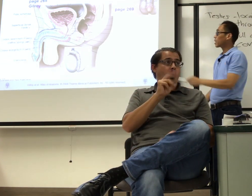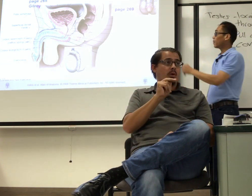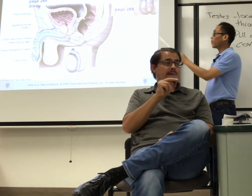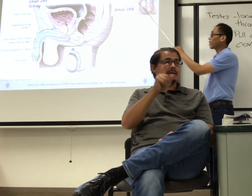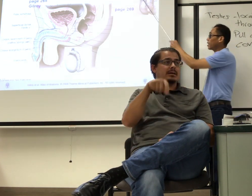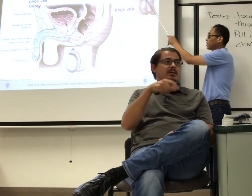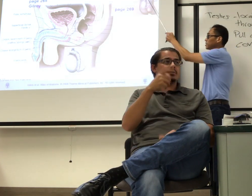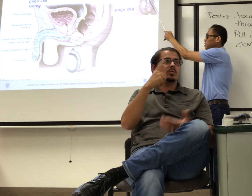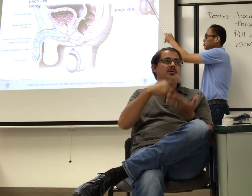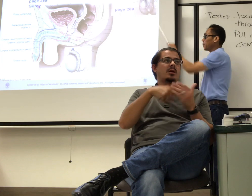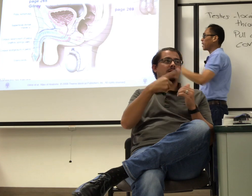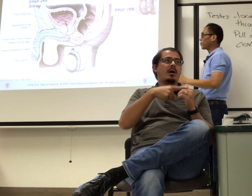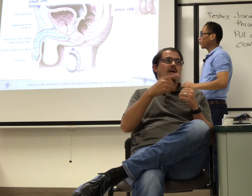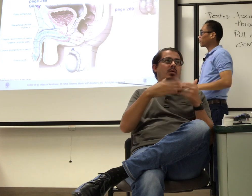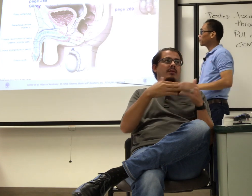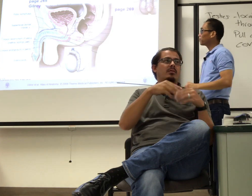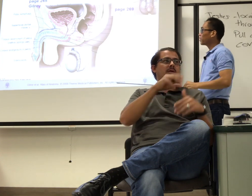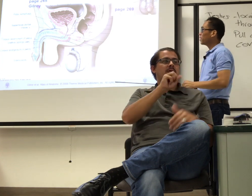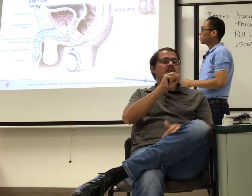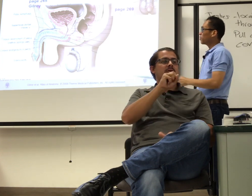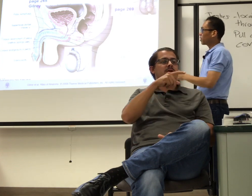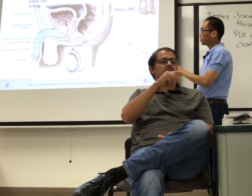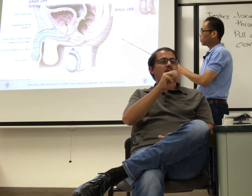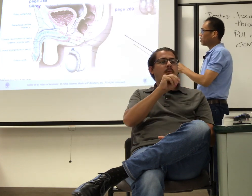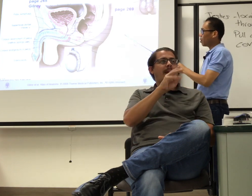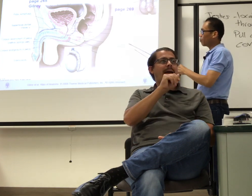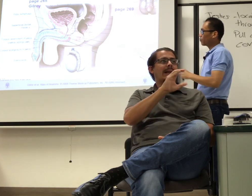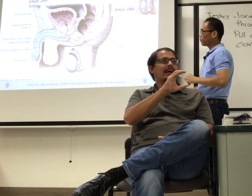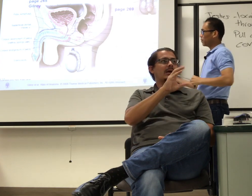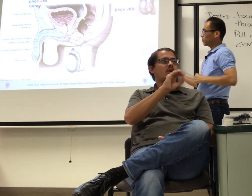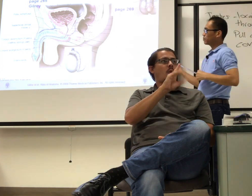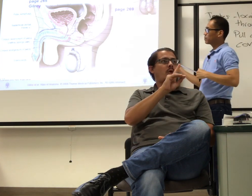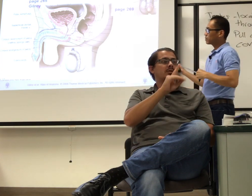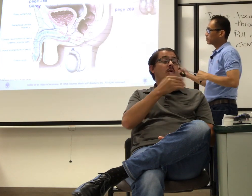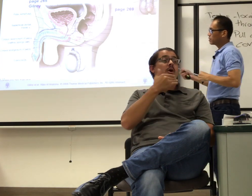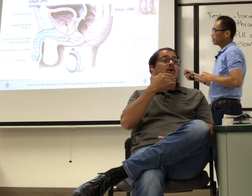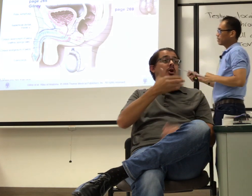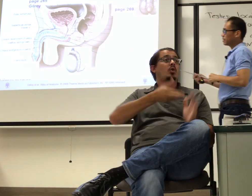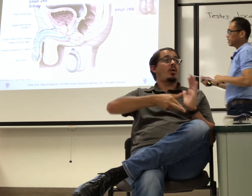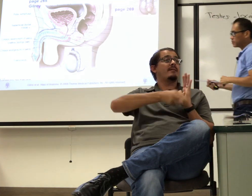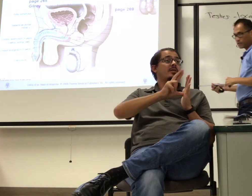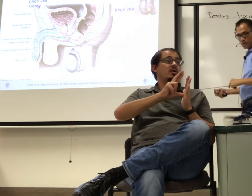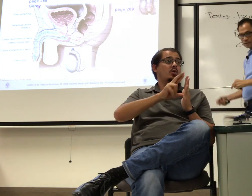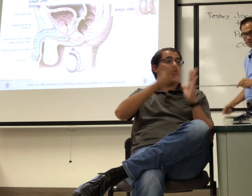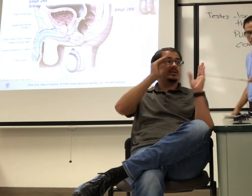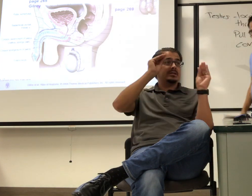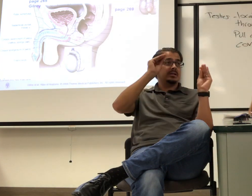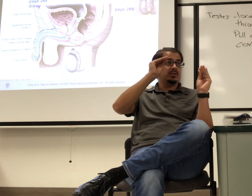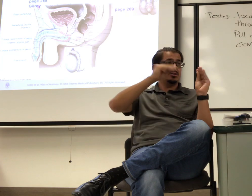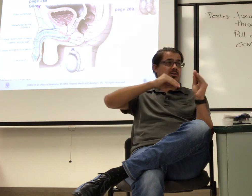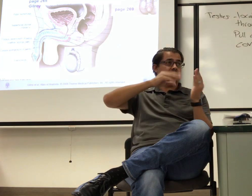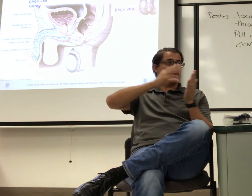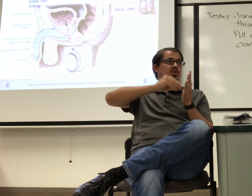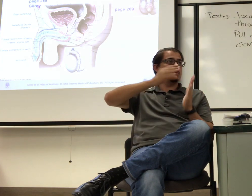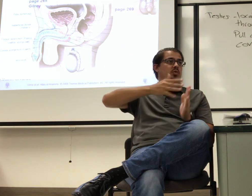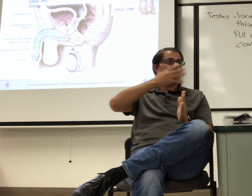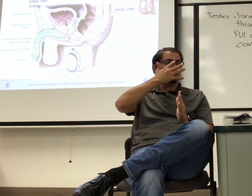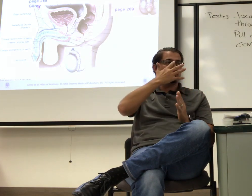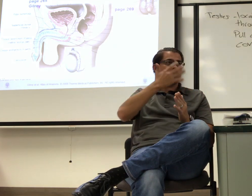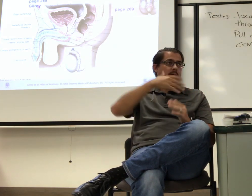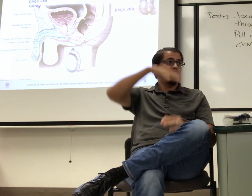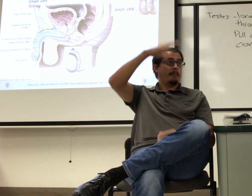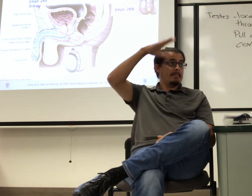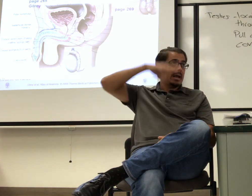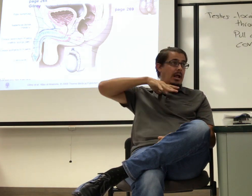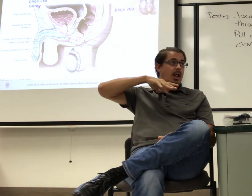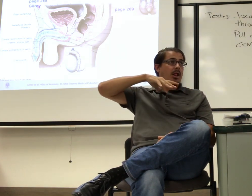So we'll talk about contents of the spermatochore. So a good overview to teach students what the